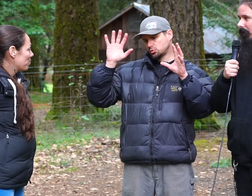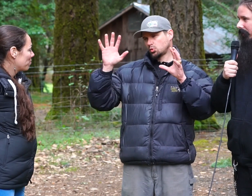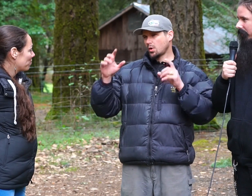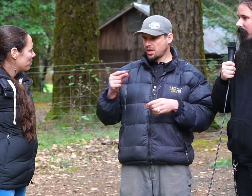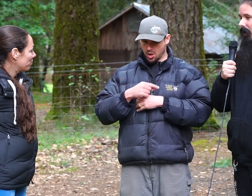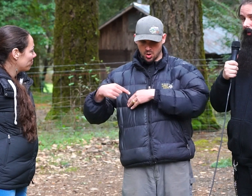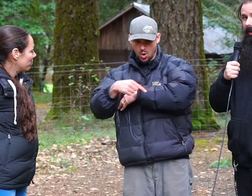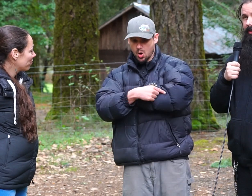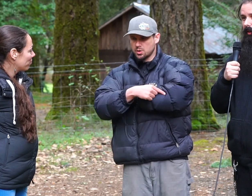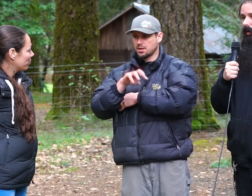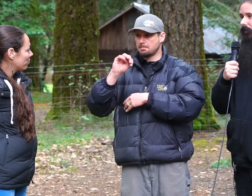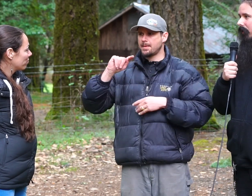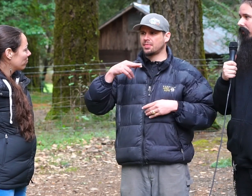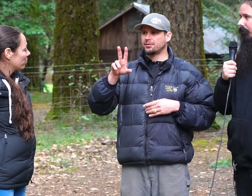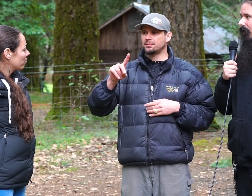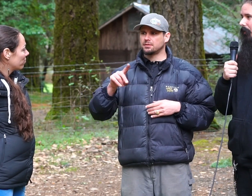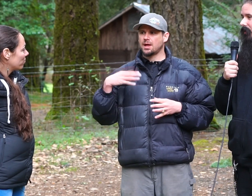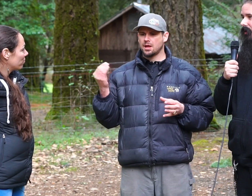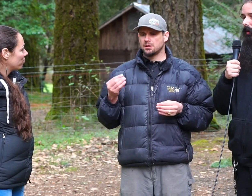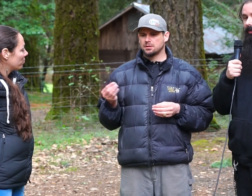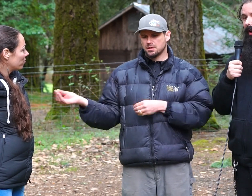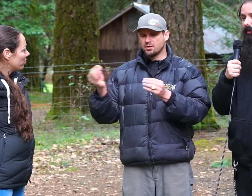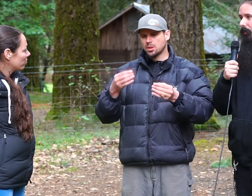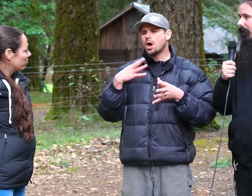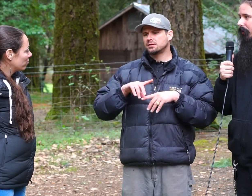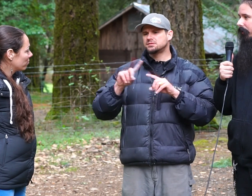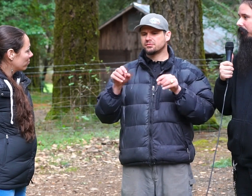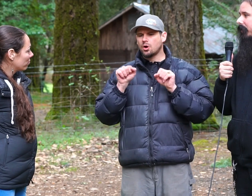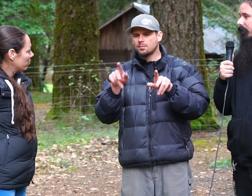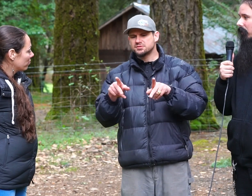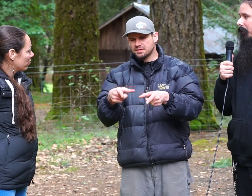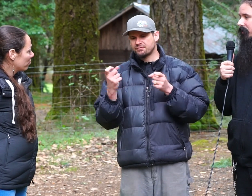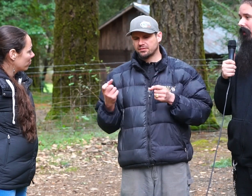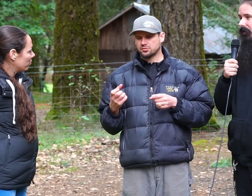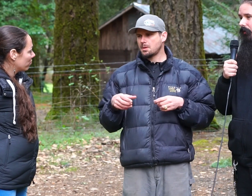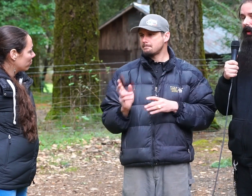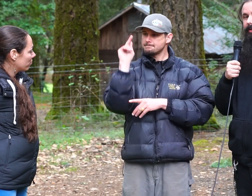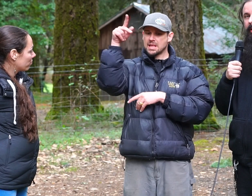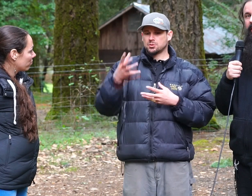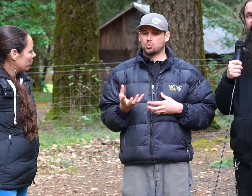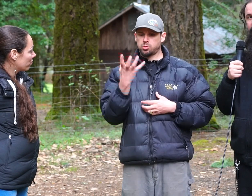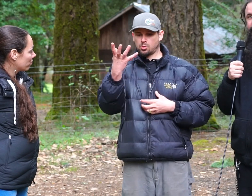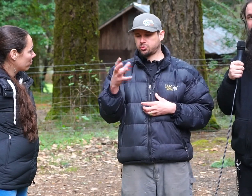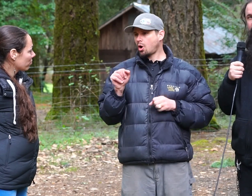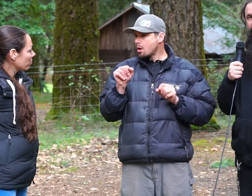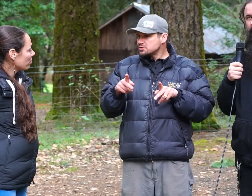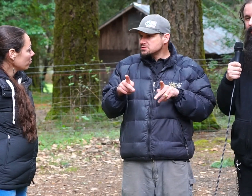method and provides a lot of different options and much faster plant growth plants can grow almost twice as fast using aquaponics